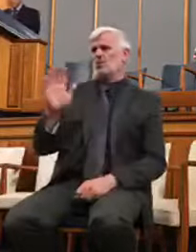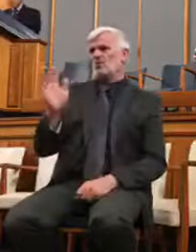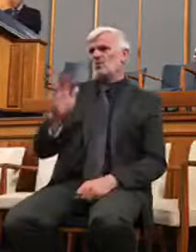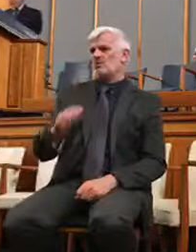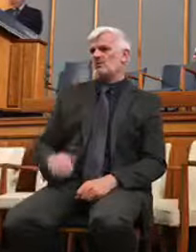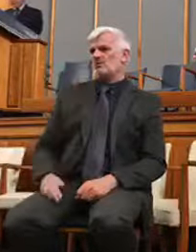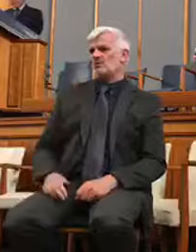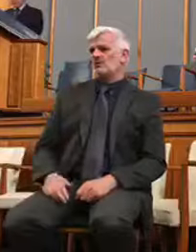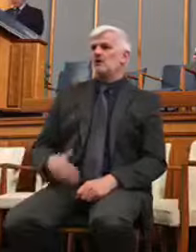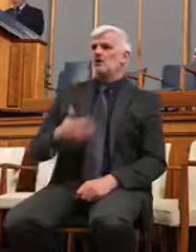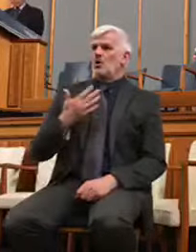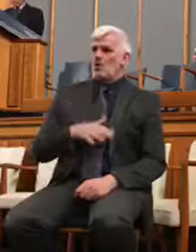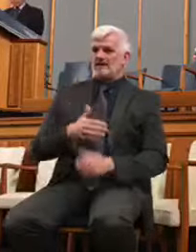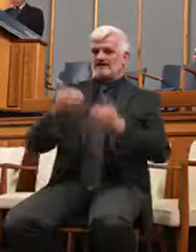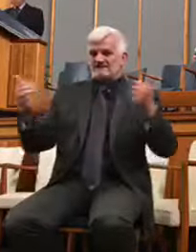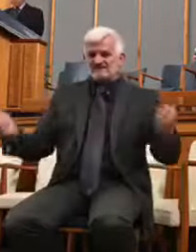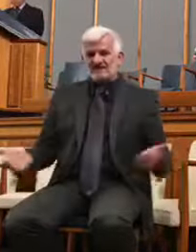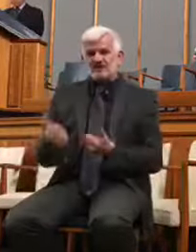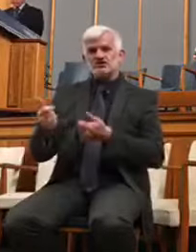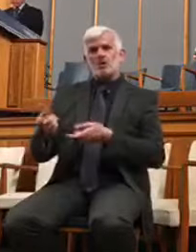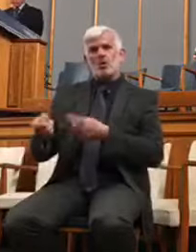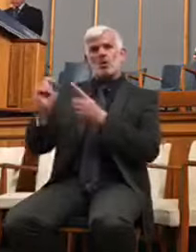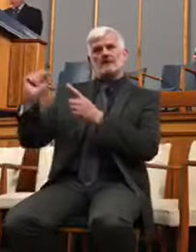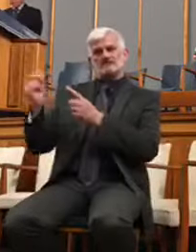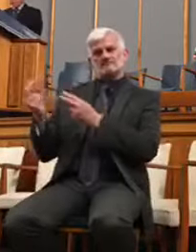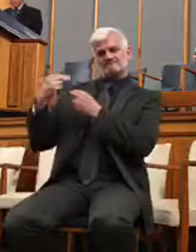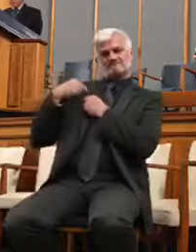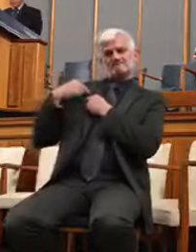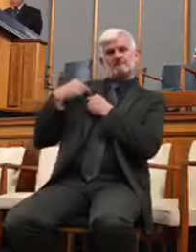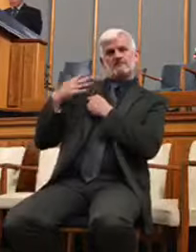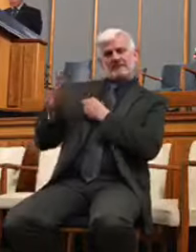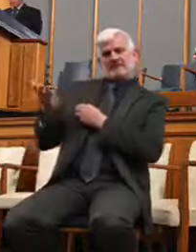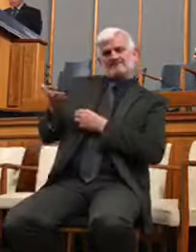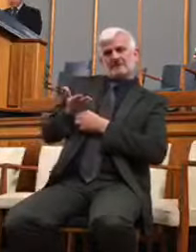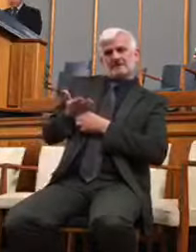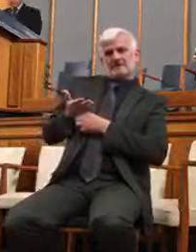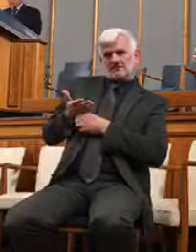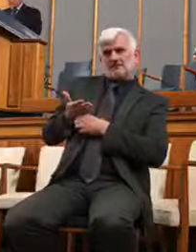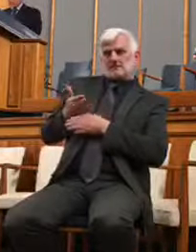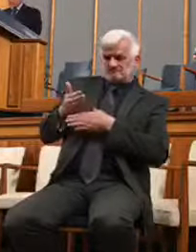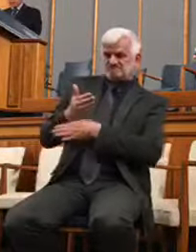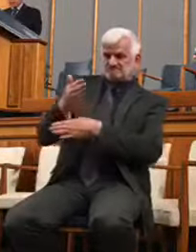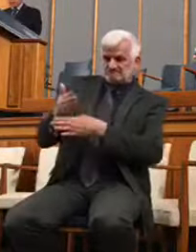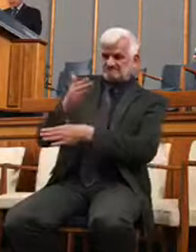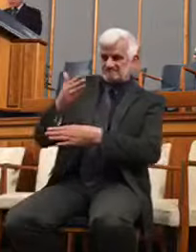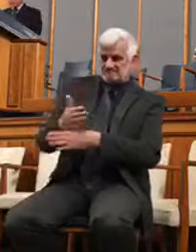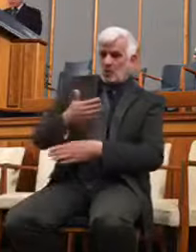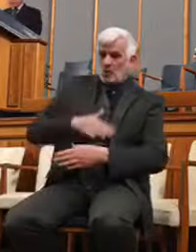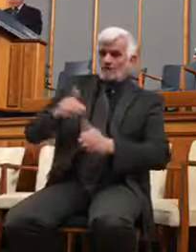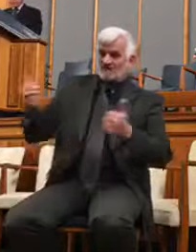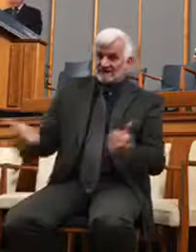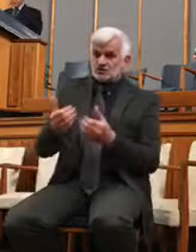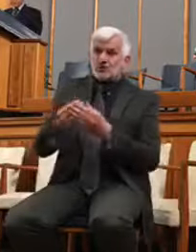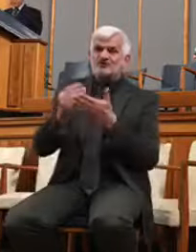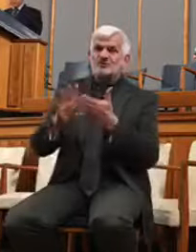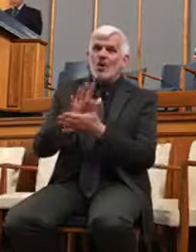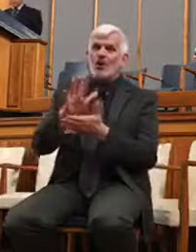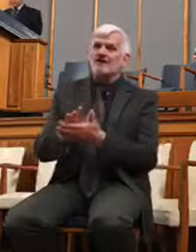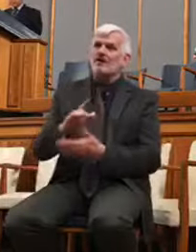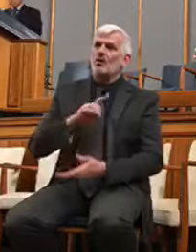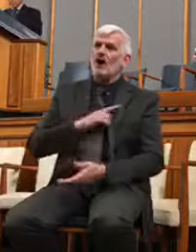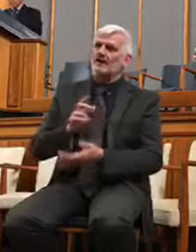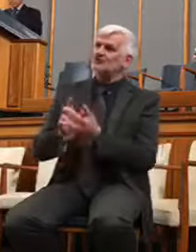that I might finish my course with joy, and the ministry which I have received of the Lord Jesus,